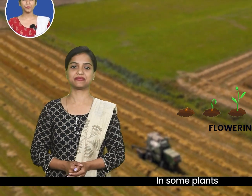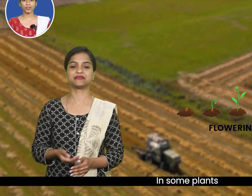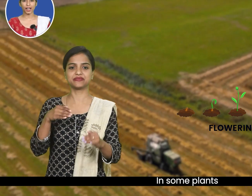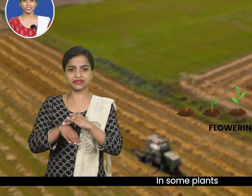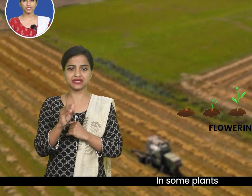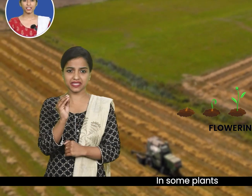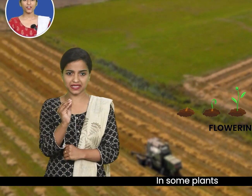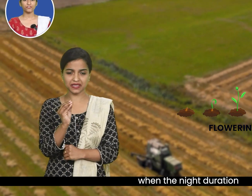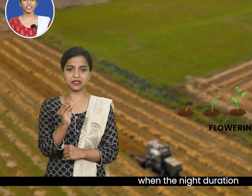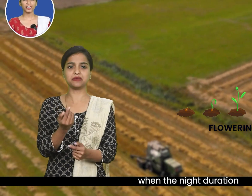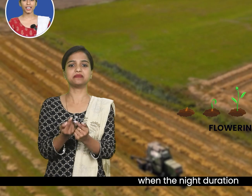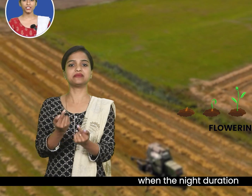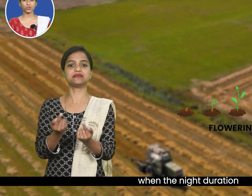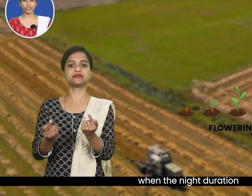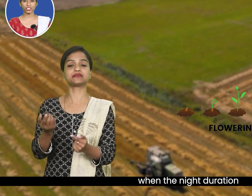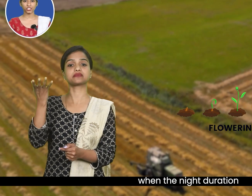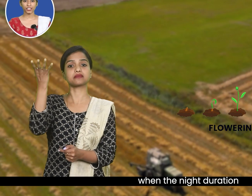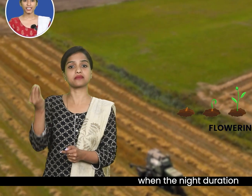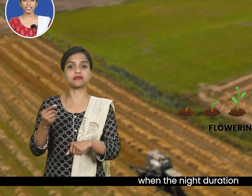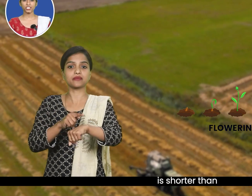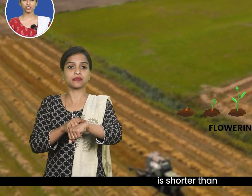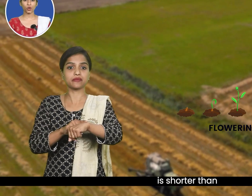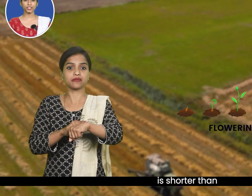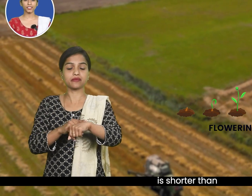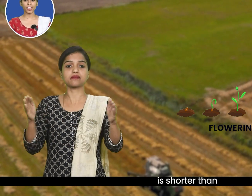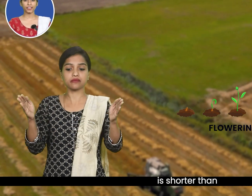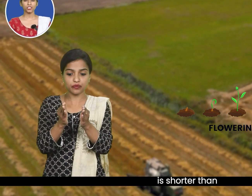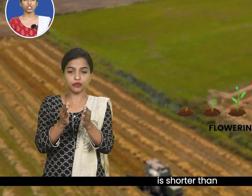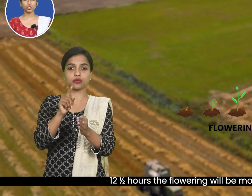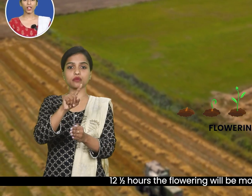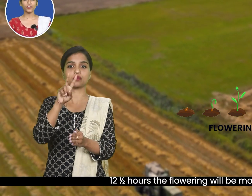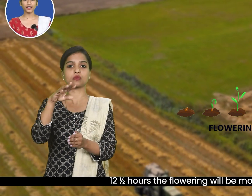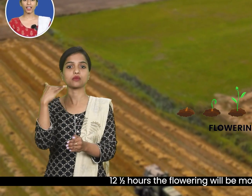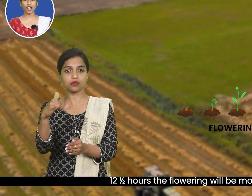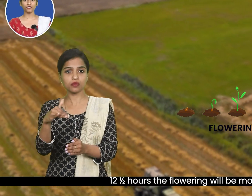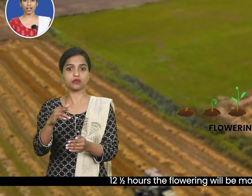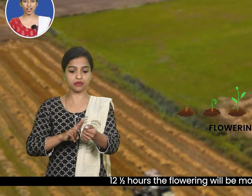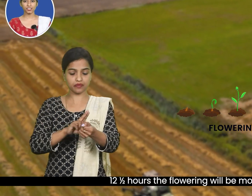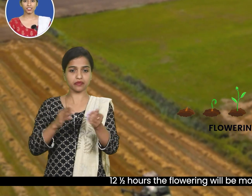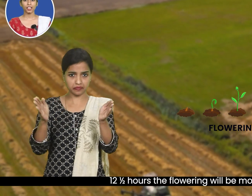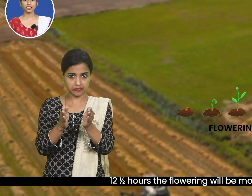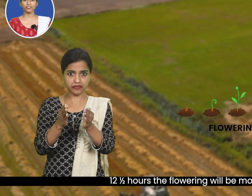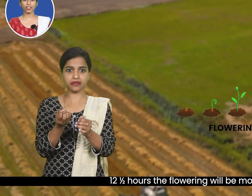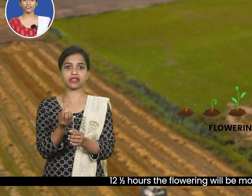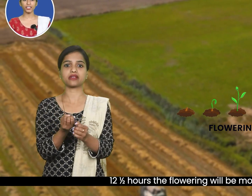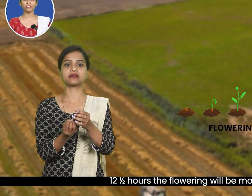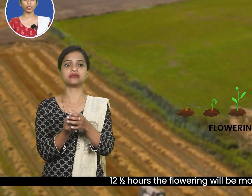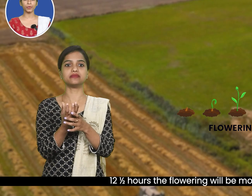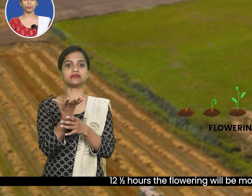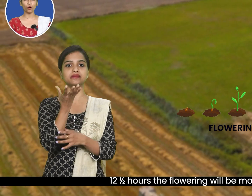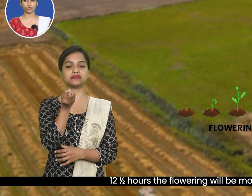In some plants, when the night duration is shorter than 12.5